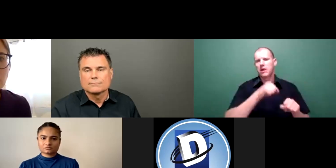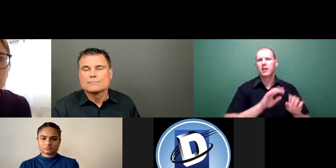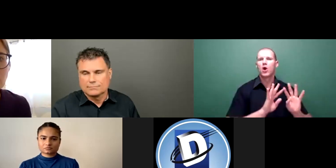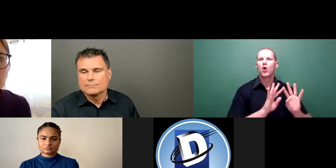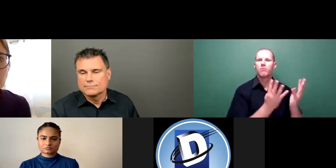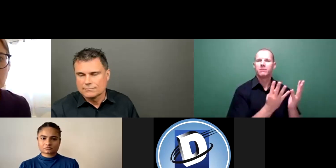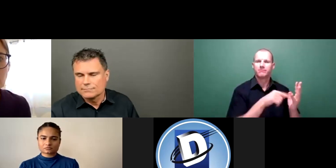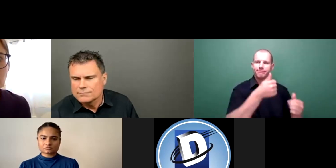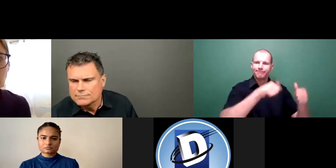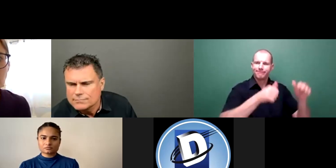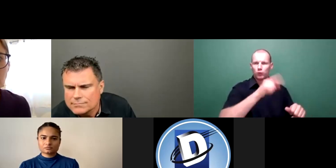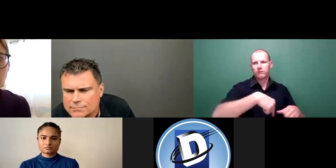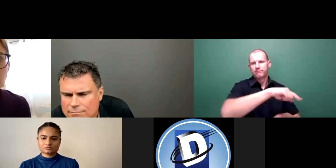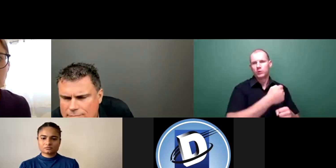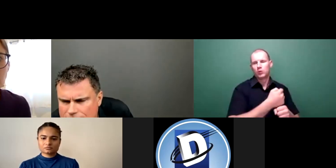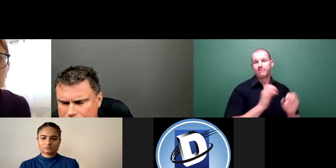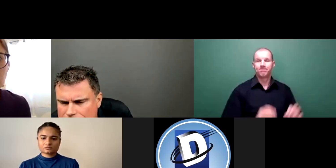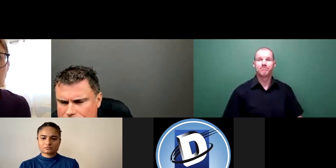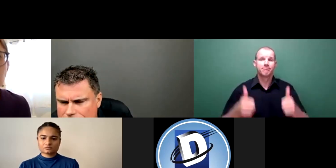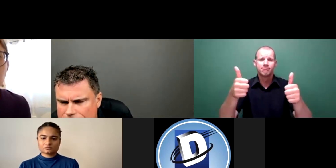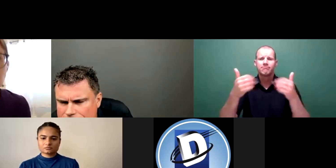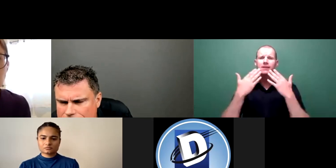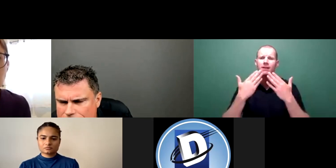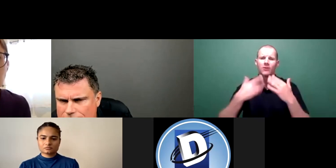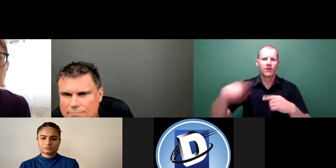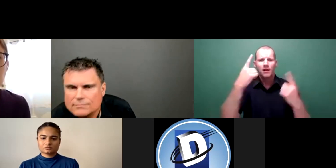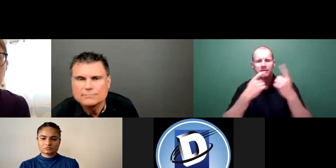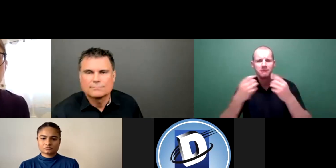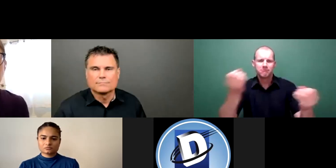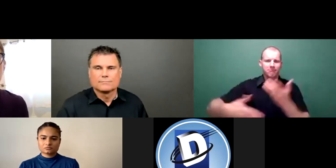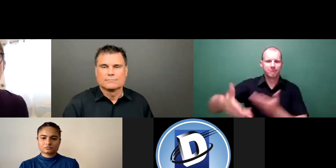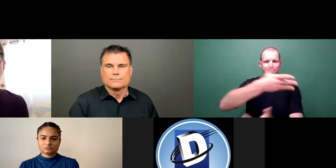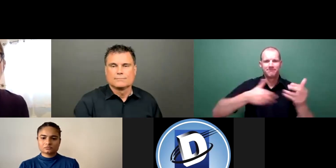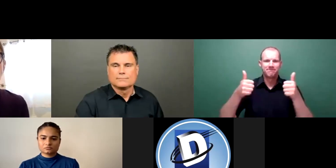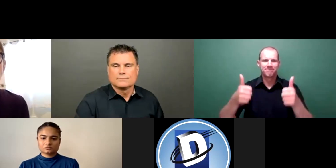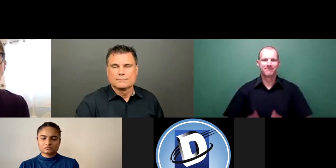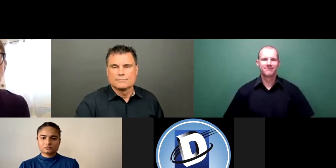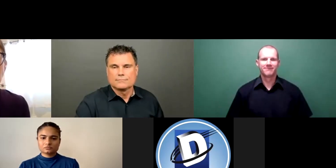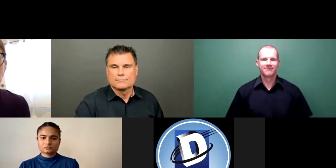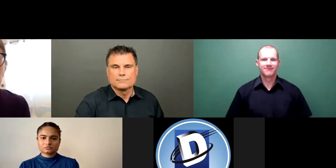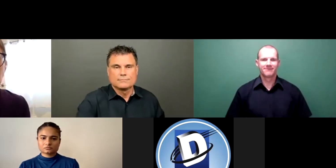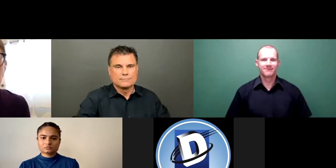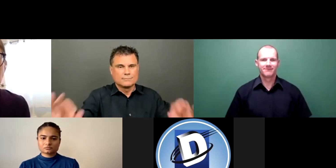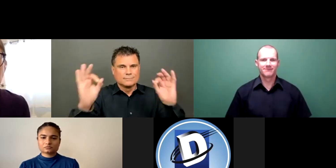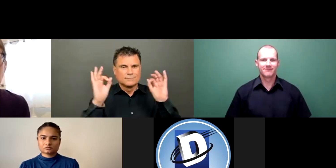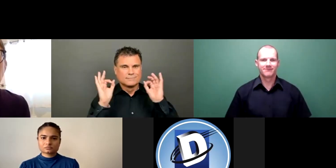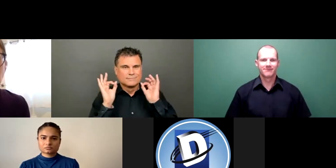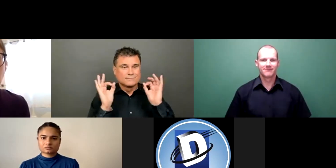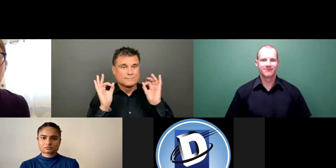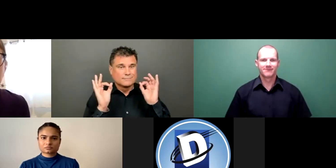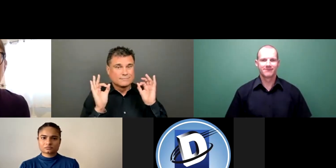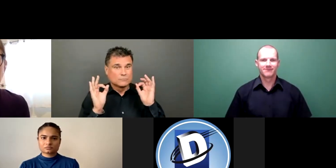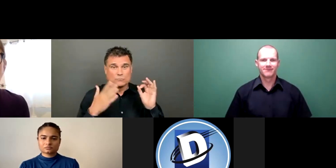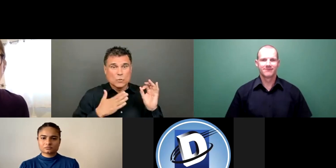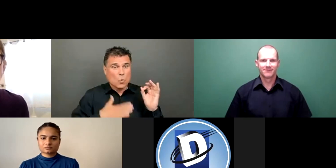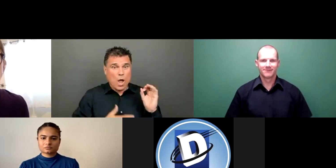maybe we need to think to see, we as the panel then will definitely look at these questions and also evaluate the